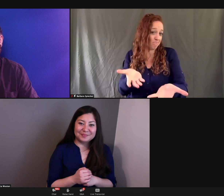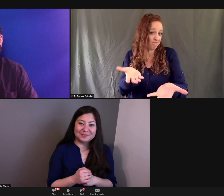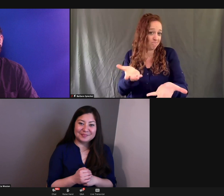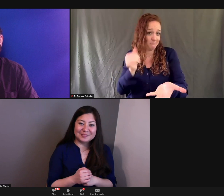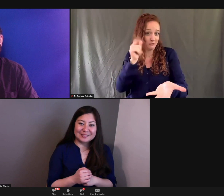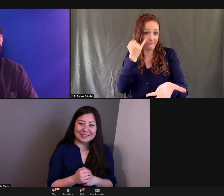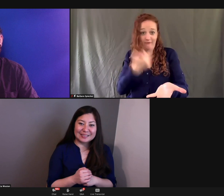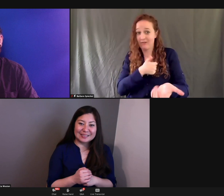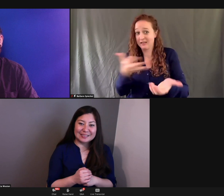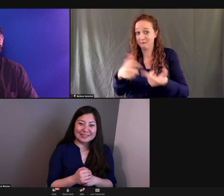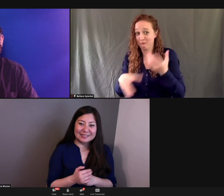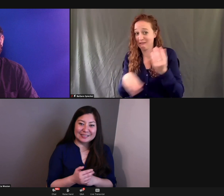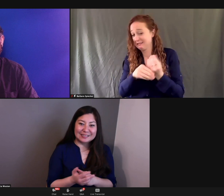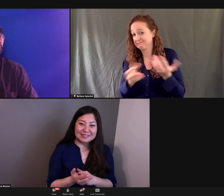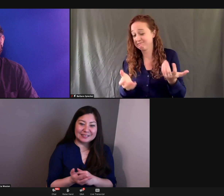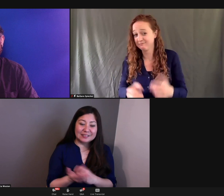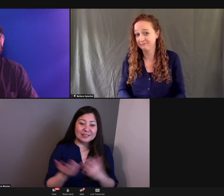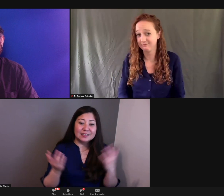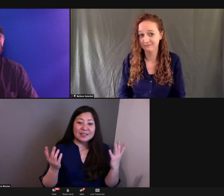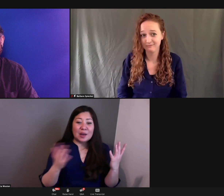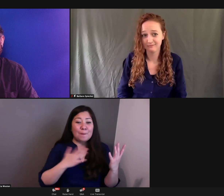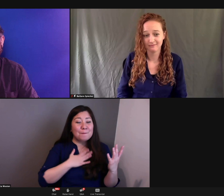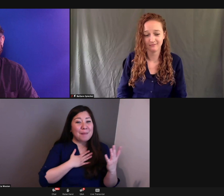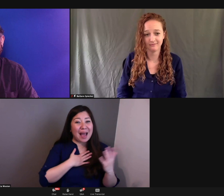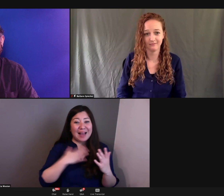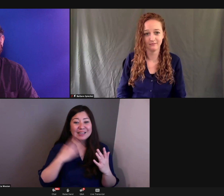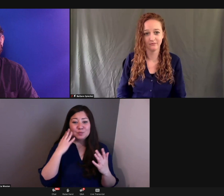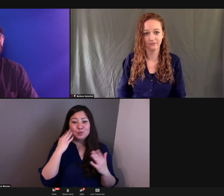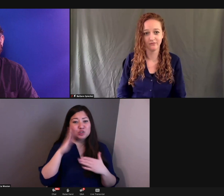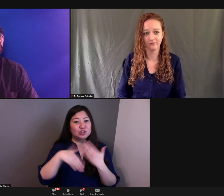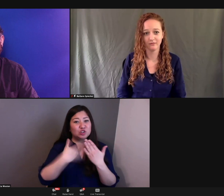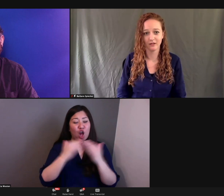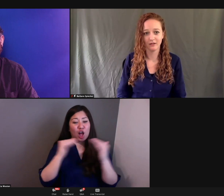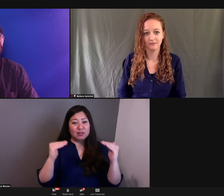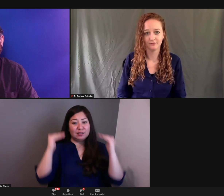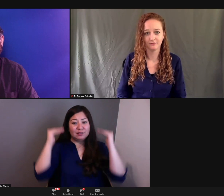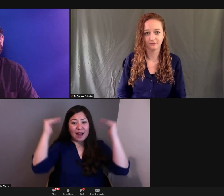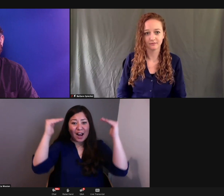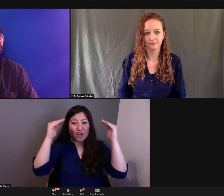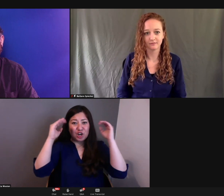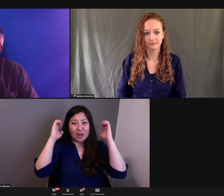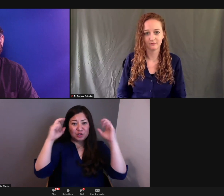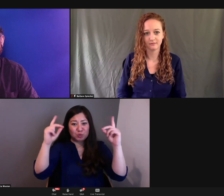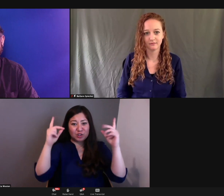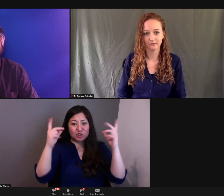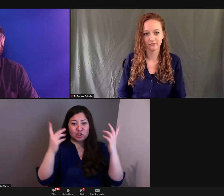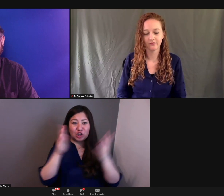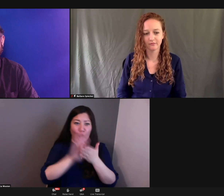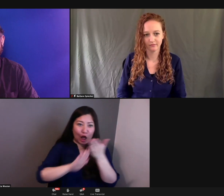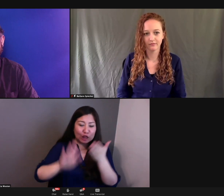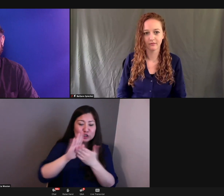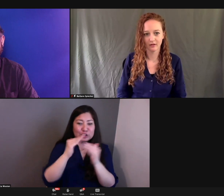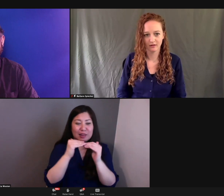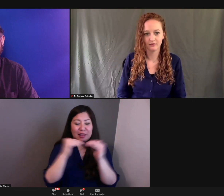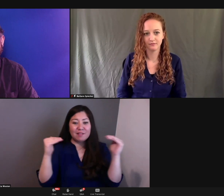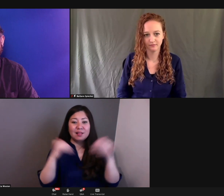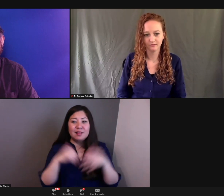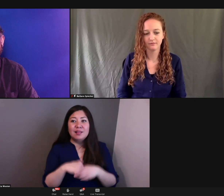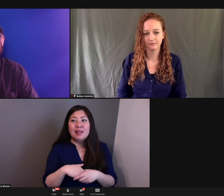So we're kind of stuck with standardized testing being in English. Alicia? No? Okay.